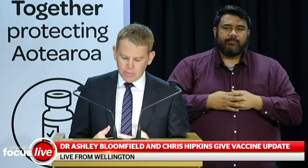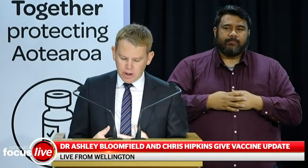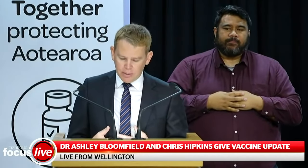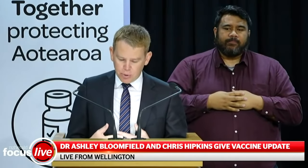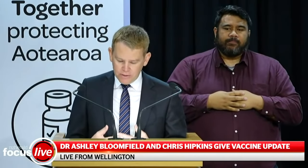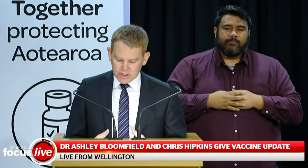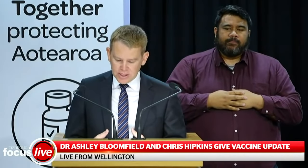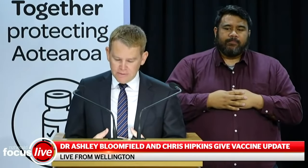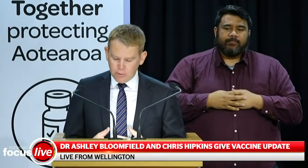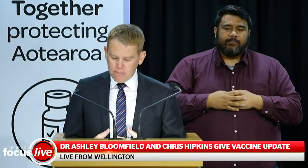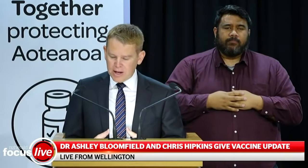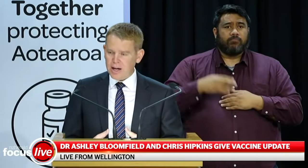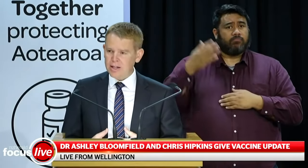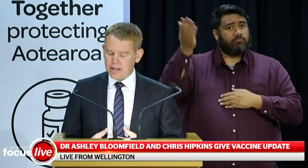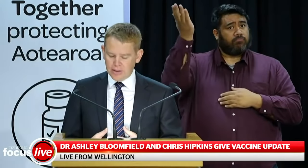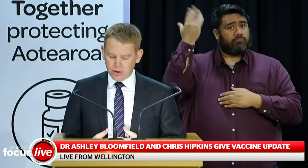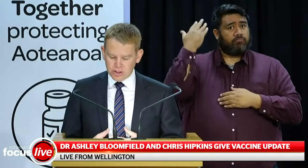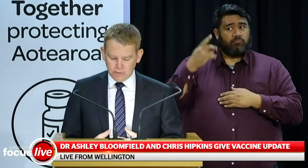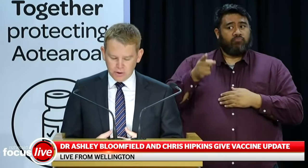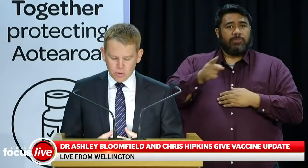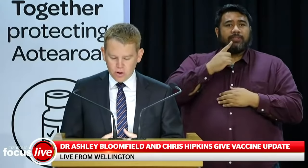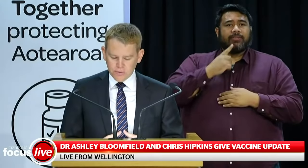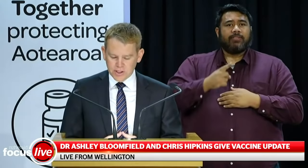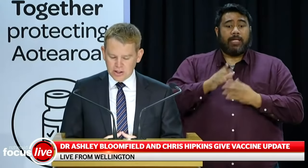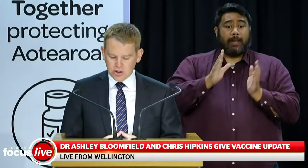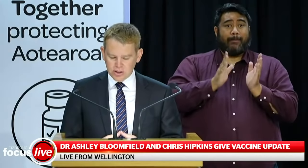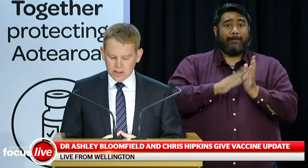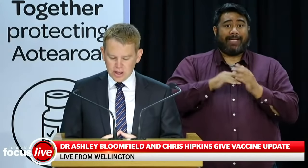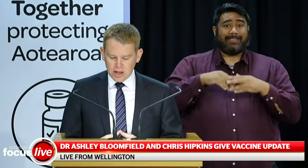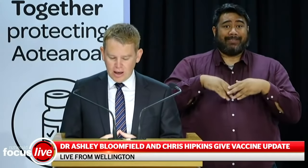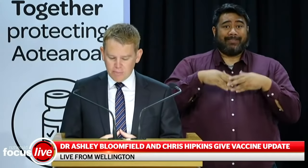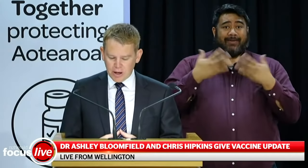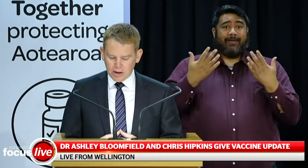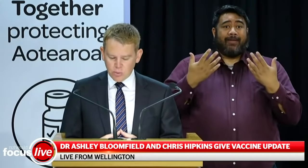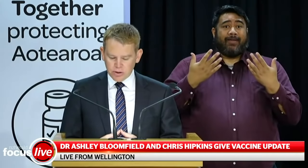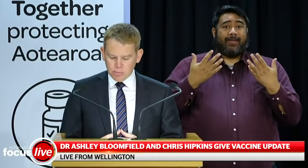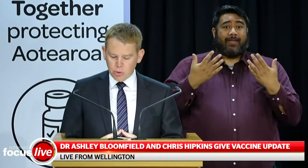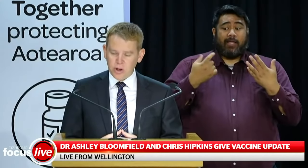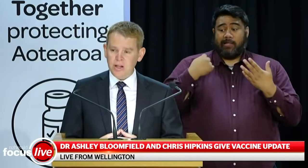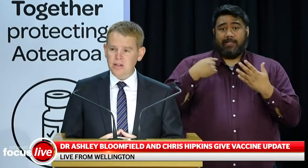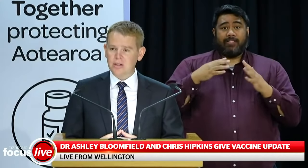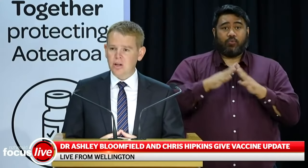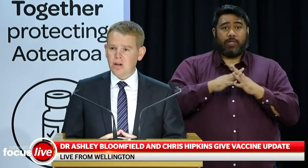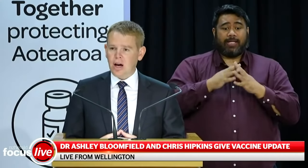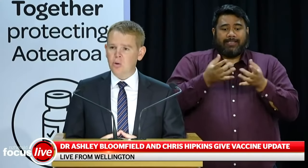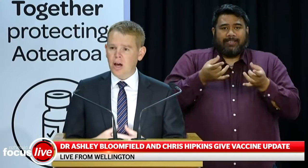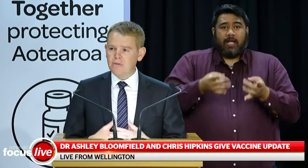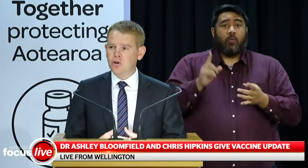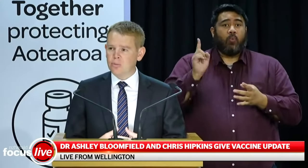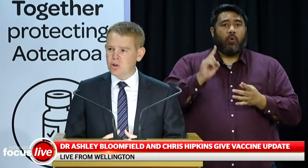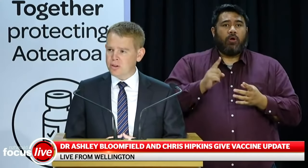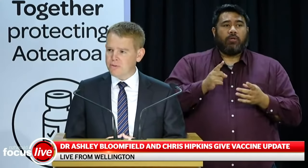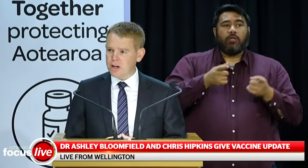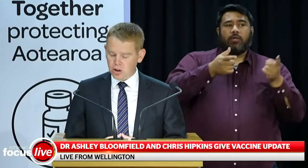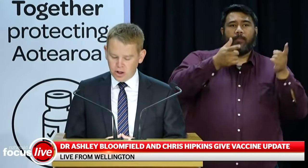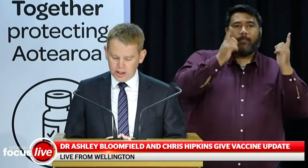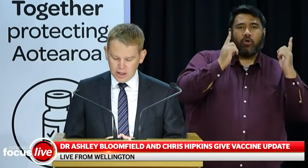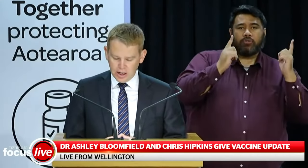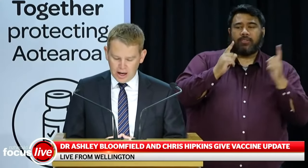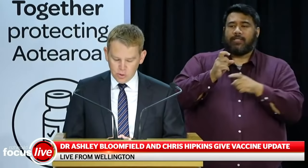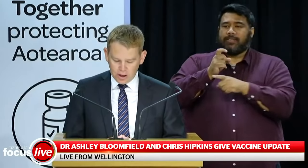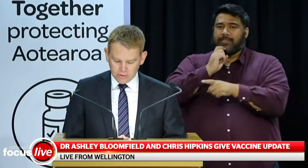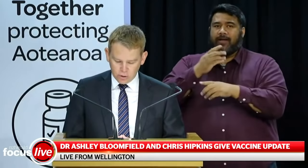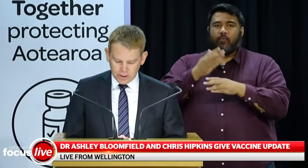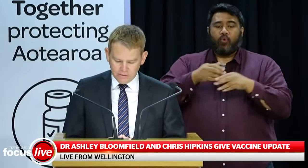I've said previously, from Monday, those difficult conversations have begun with employees who have jobs on the front